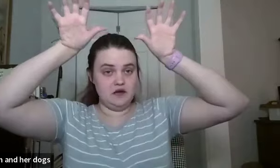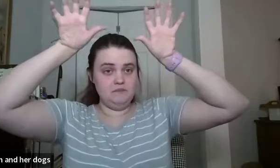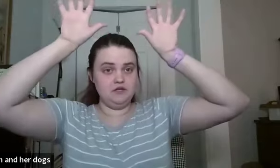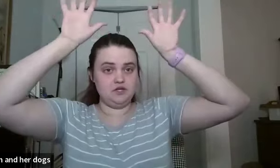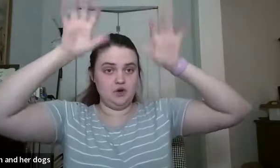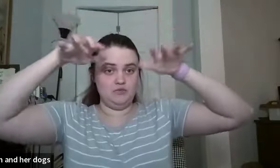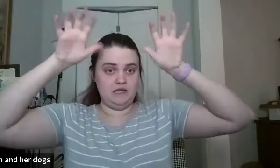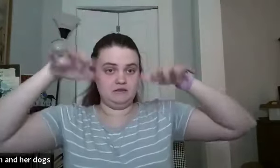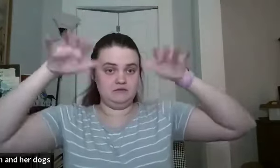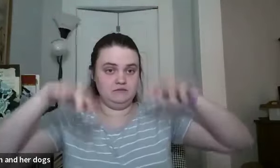top and you're going to go rain.